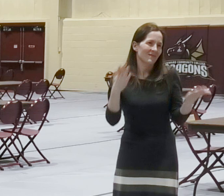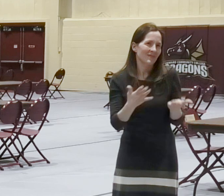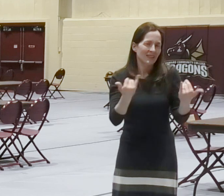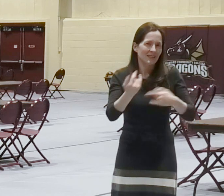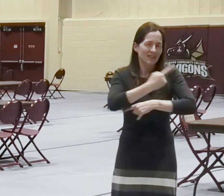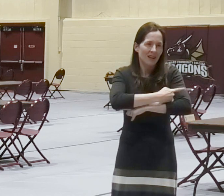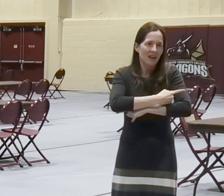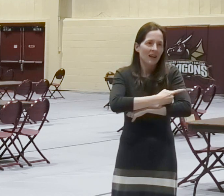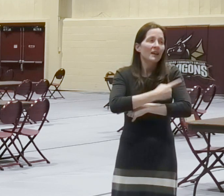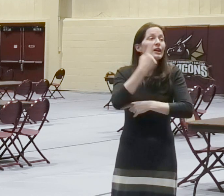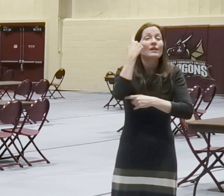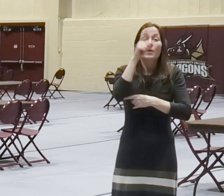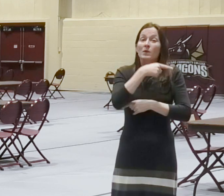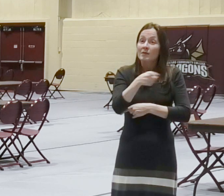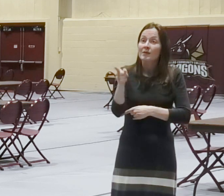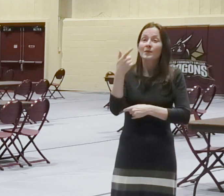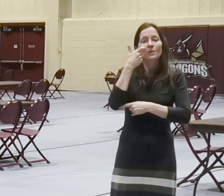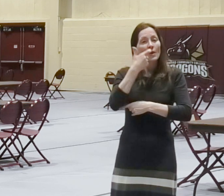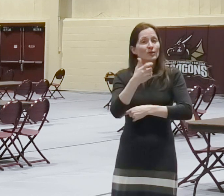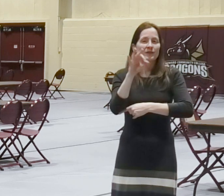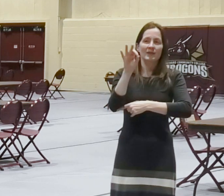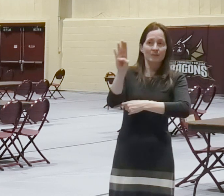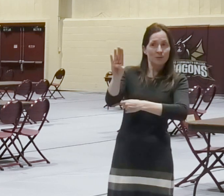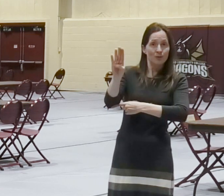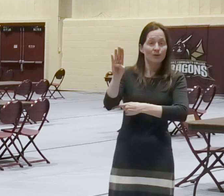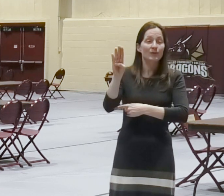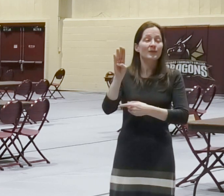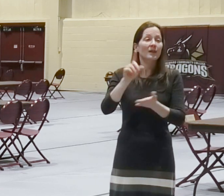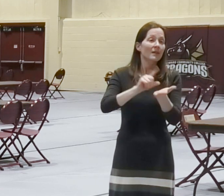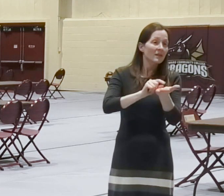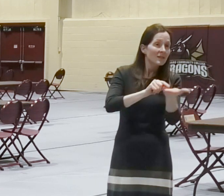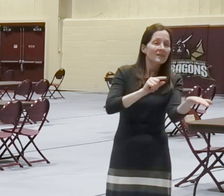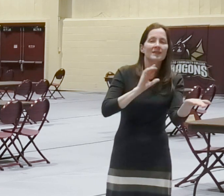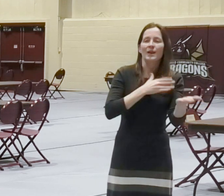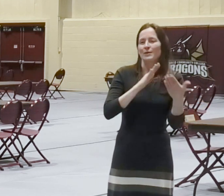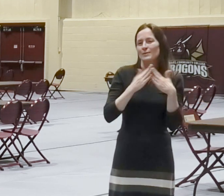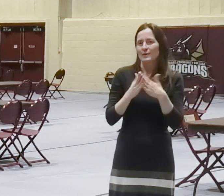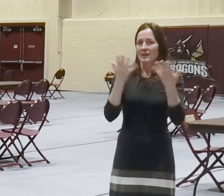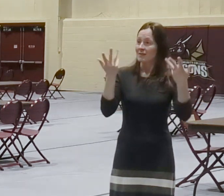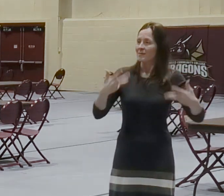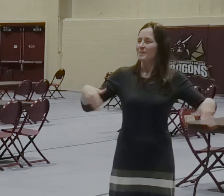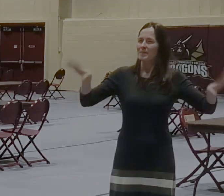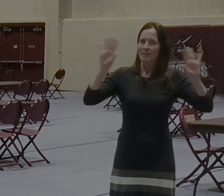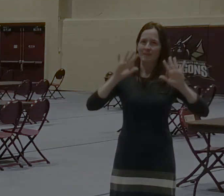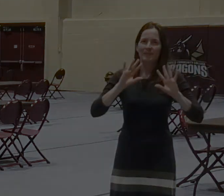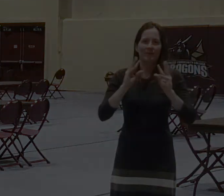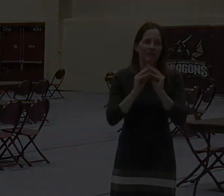joining on Facebook, and to all of our press and our community. Thank you, and this concludes our press conference.